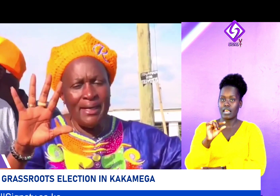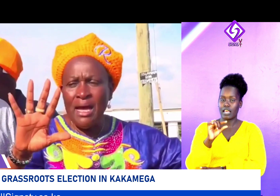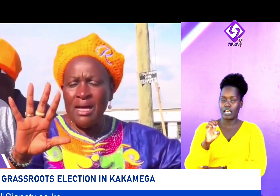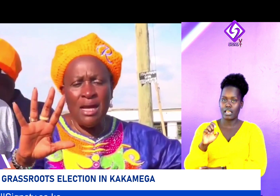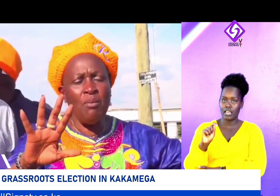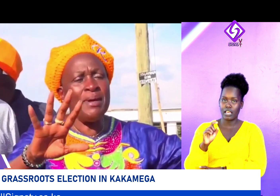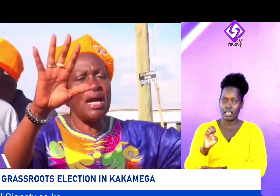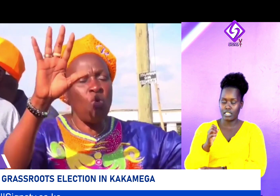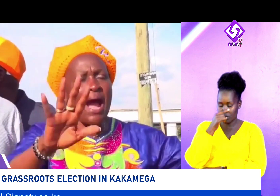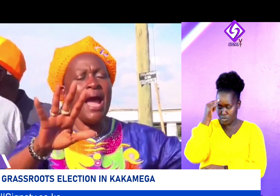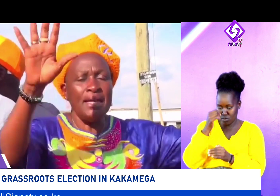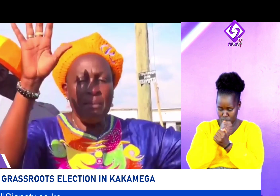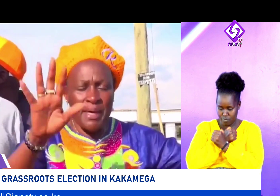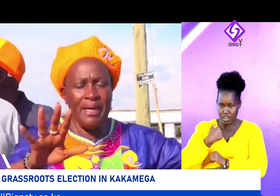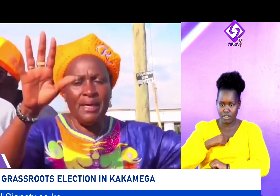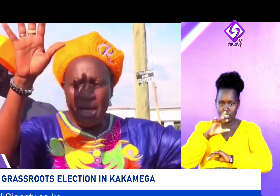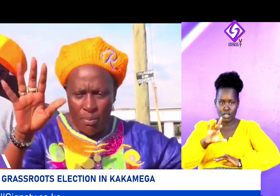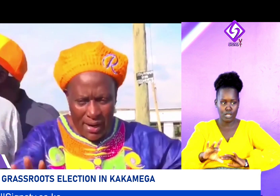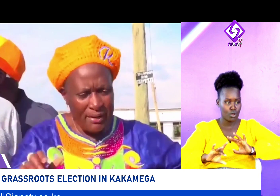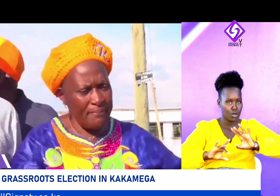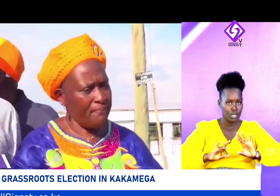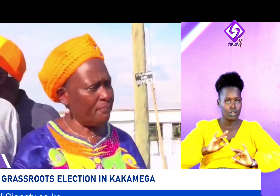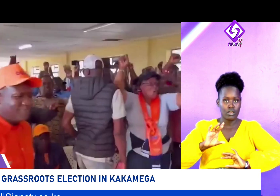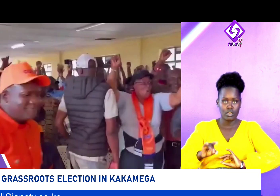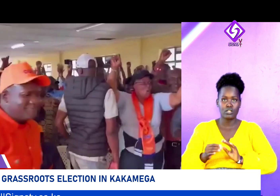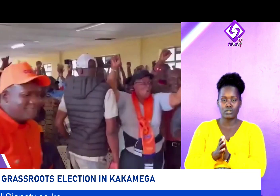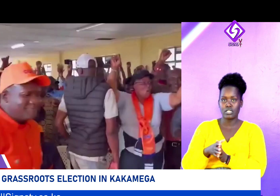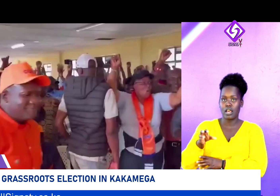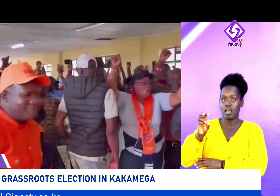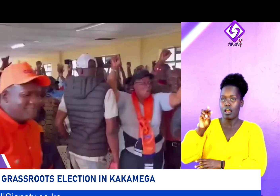mmetupenda na mmechagua nabii na bwana.